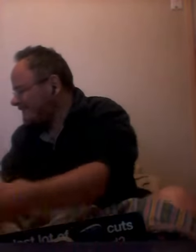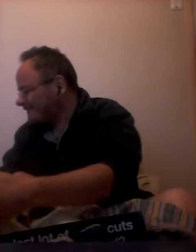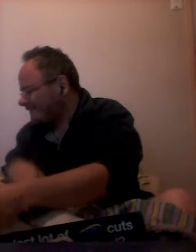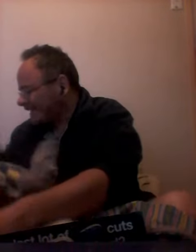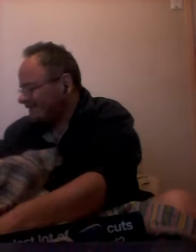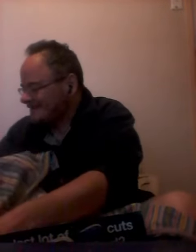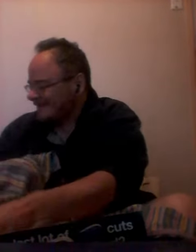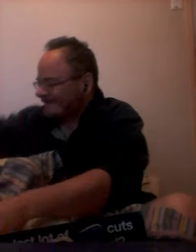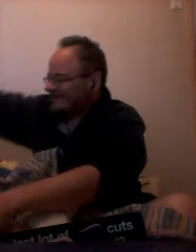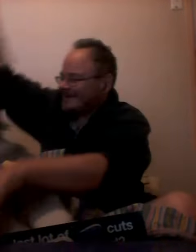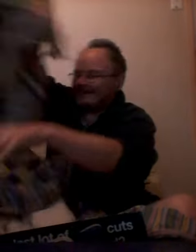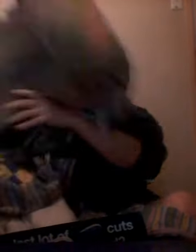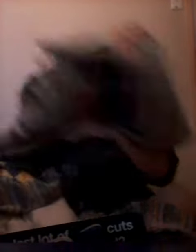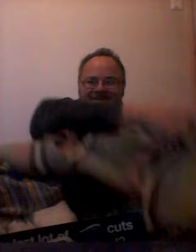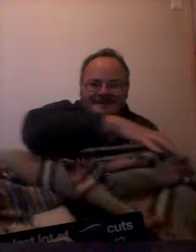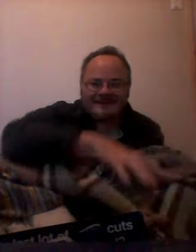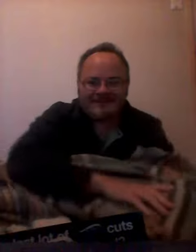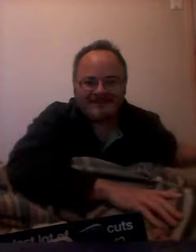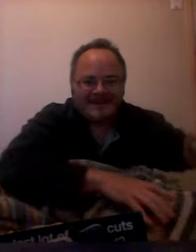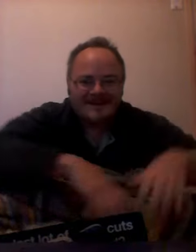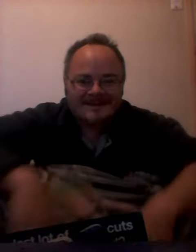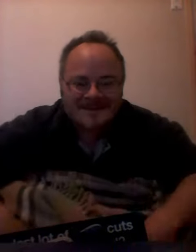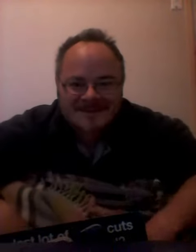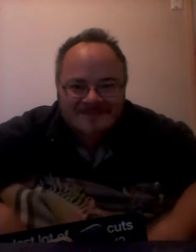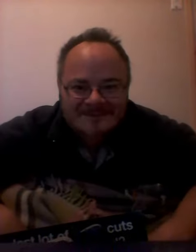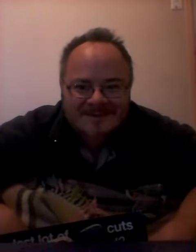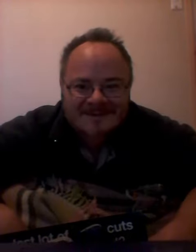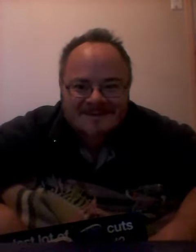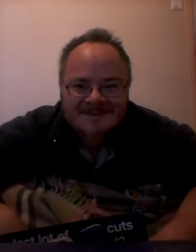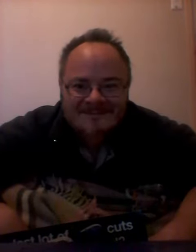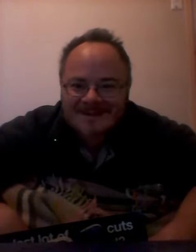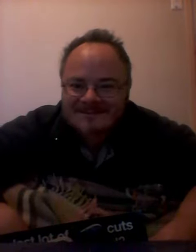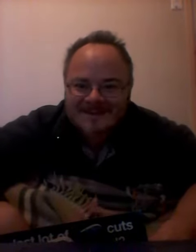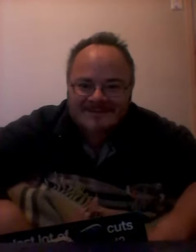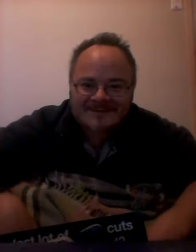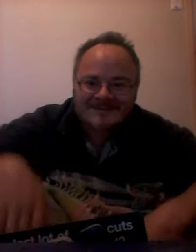everything on. Hey, where's the other one? Oh, there one. Yes. Oh, 7 degrees. We never heard of